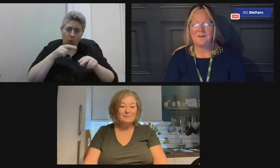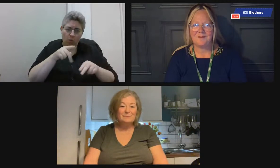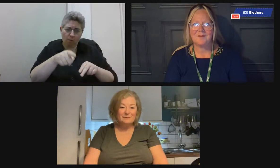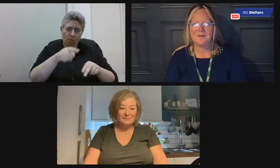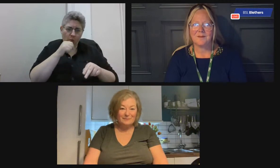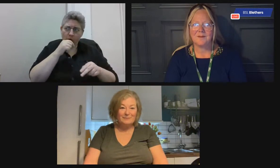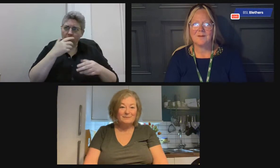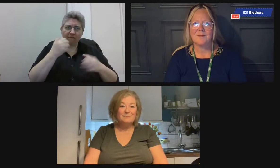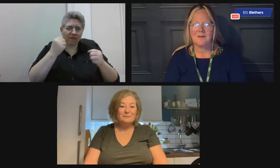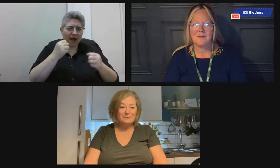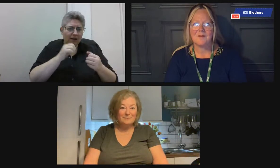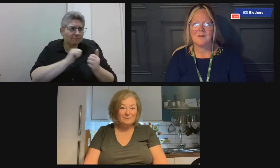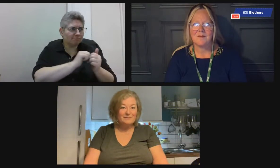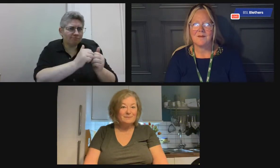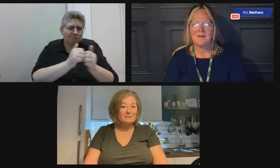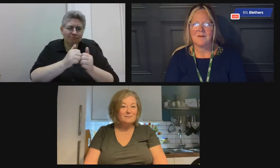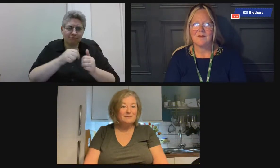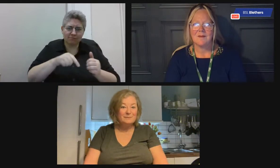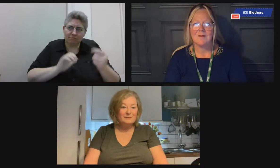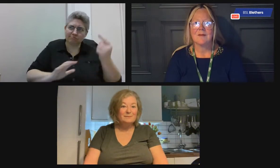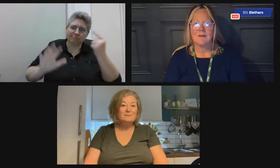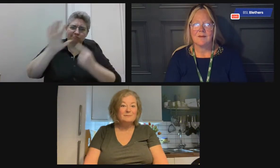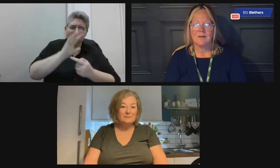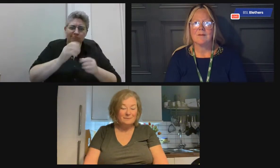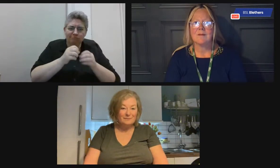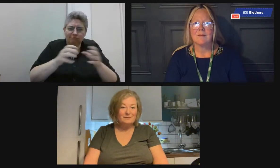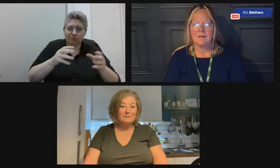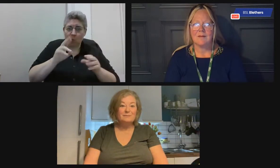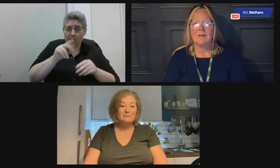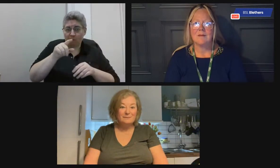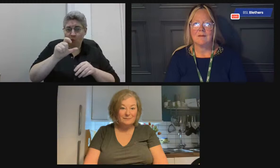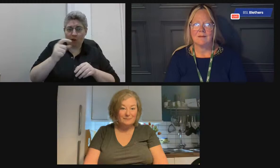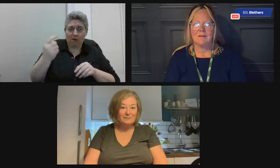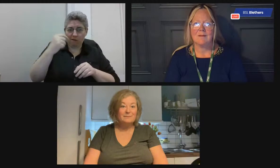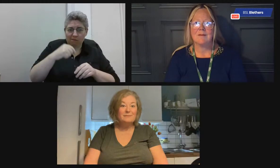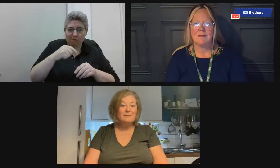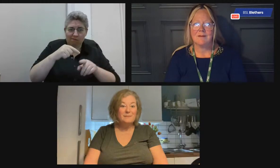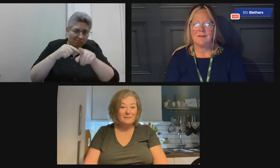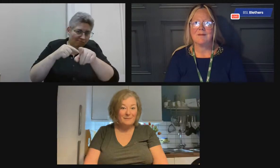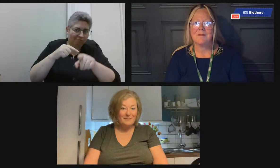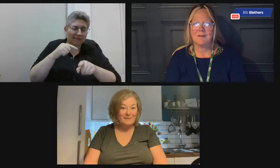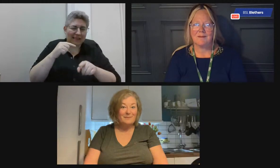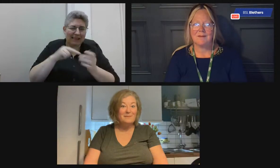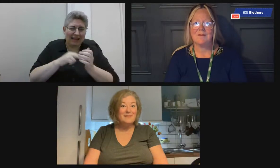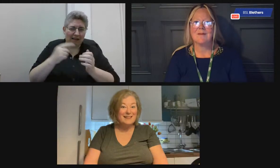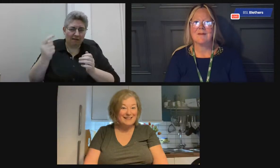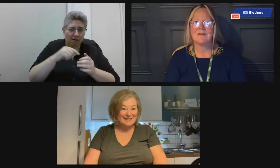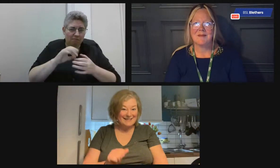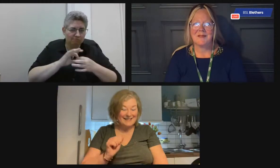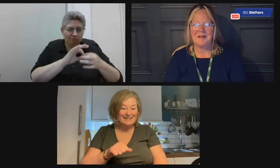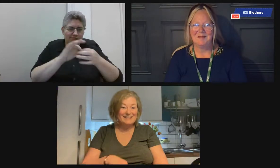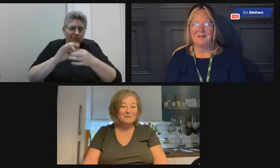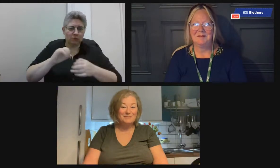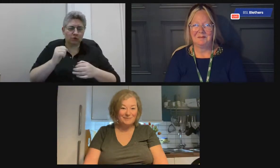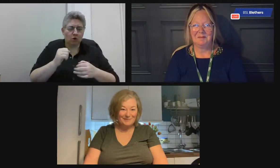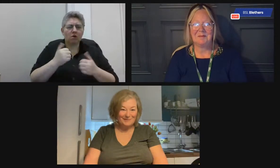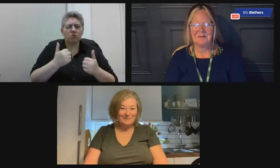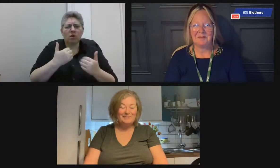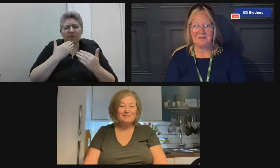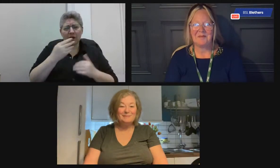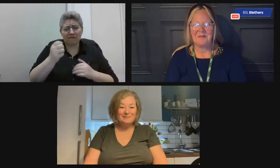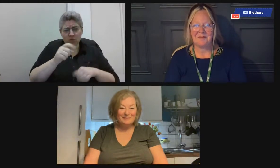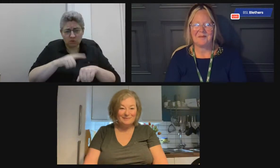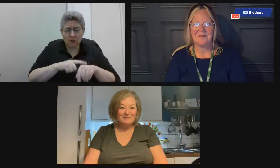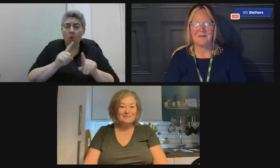and grows and spreads all over the UK, particularly with their help as well. We need everybody to help.